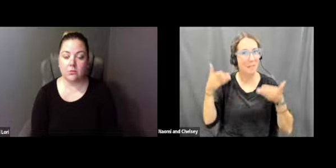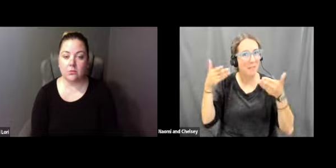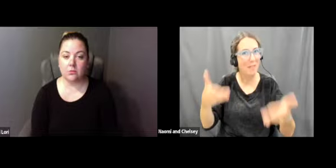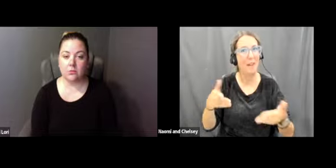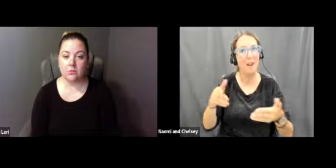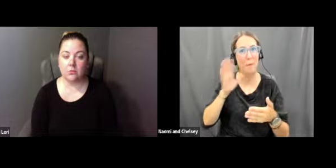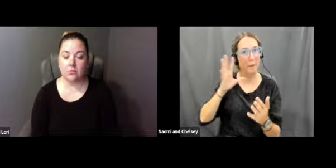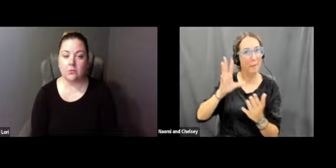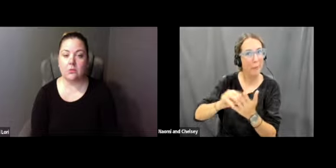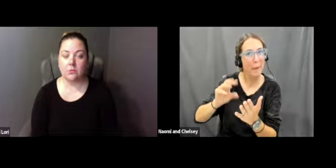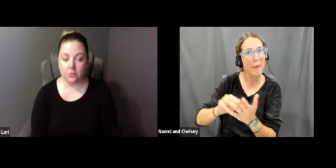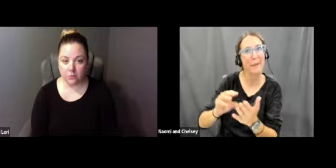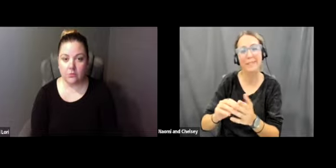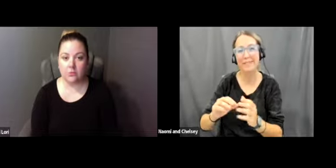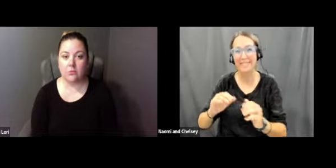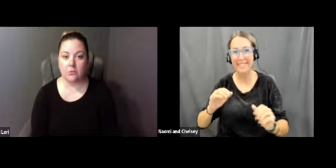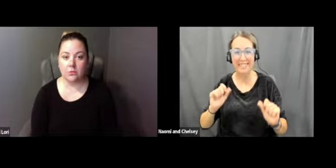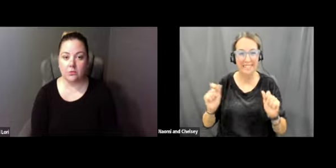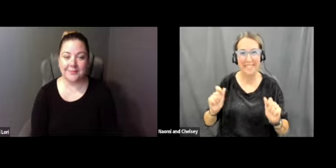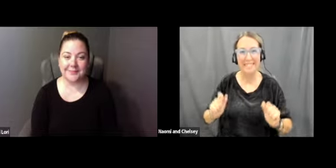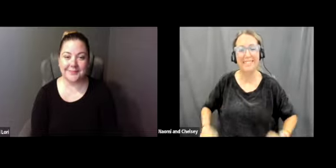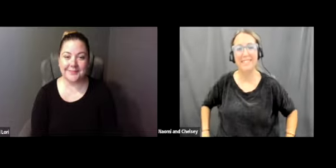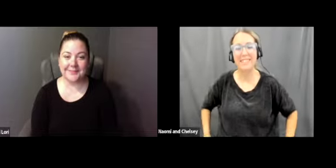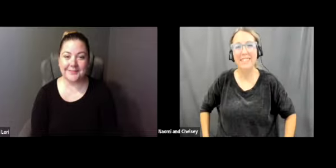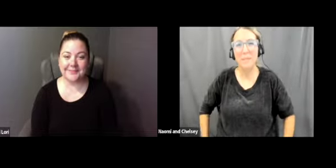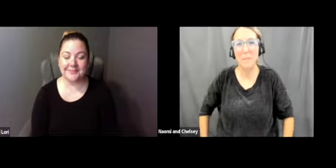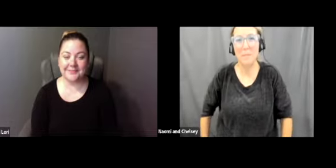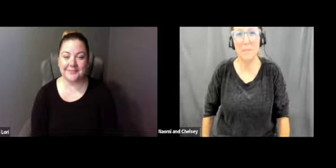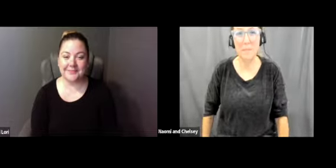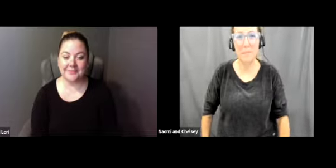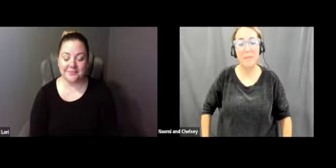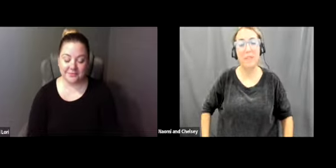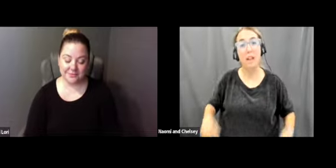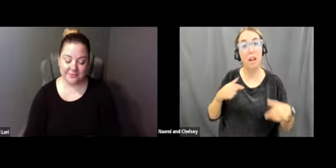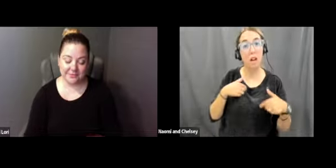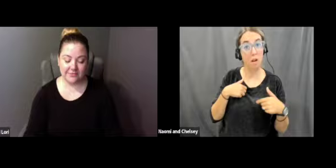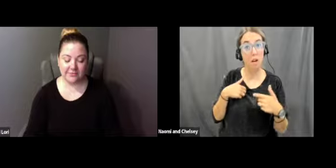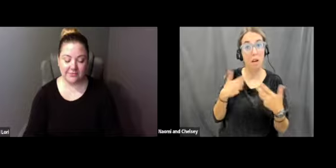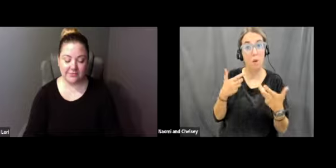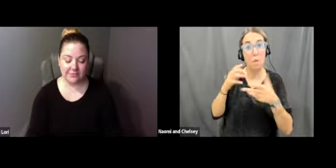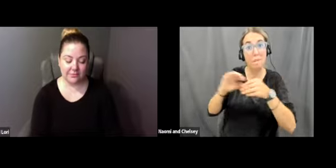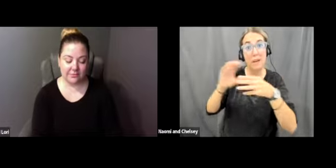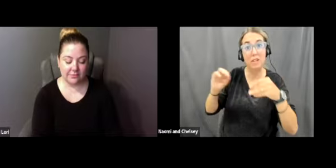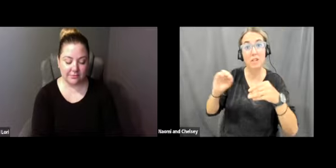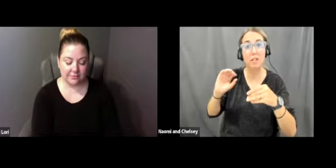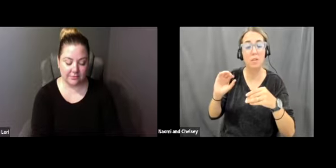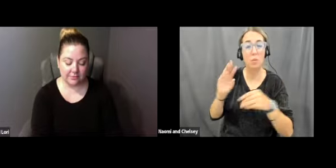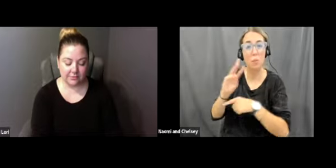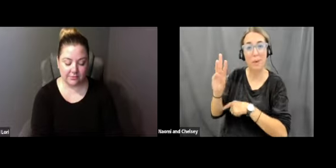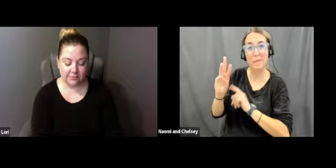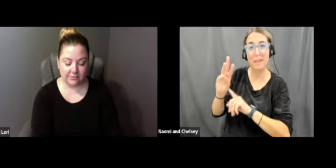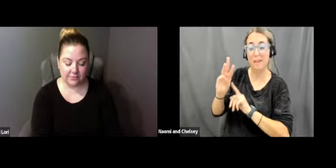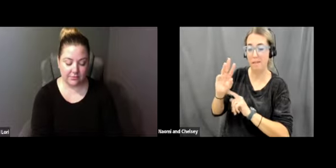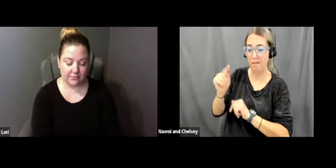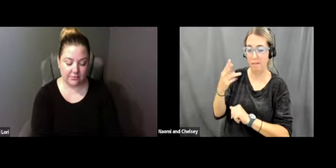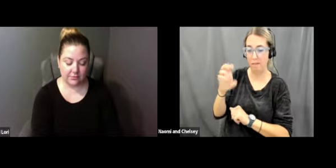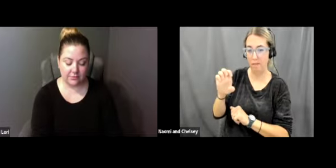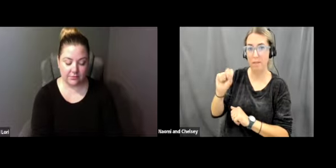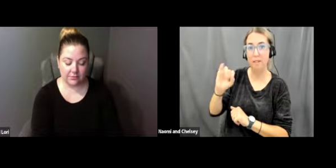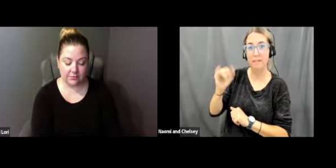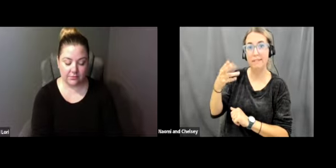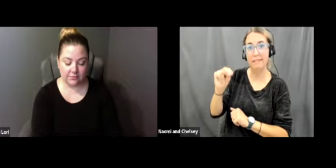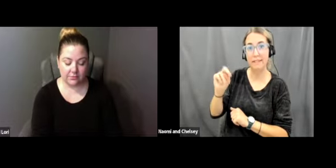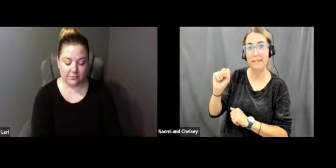there. And I just want to mention some other things on thesciencebase.net. As Lori talked about